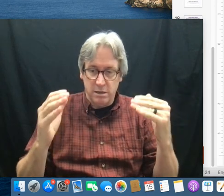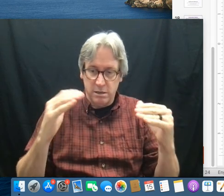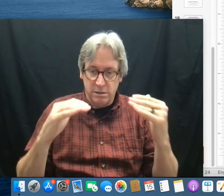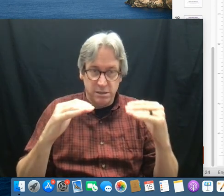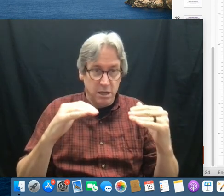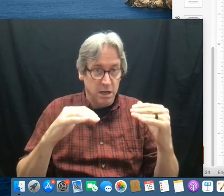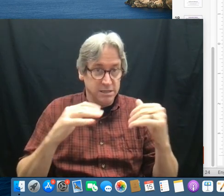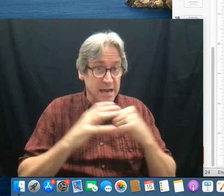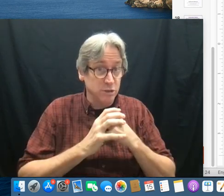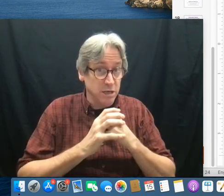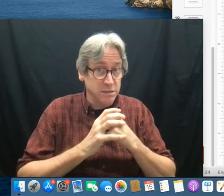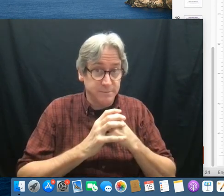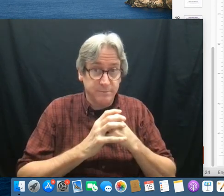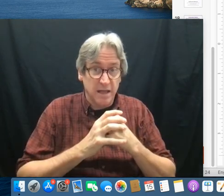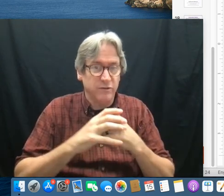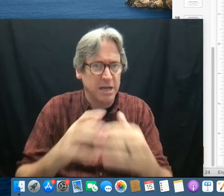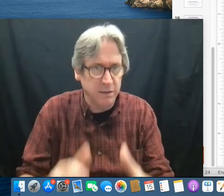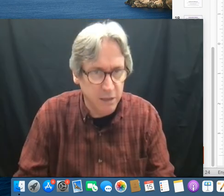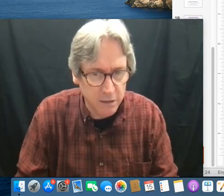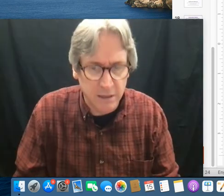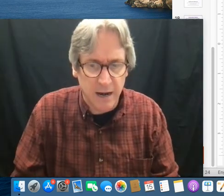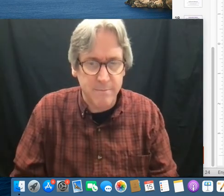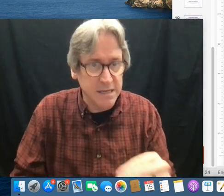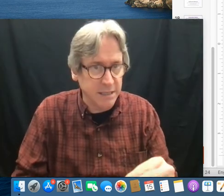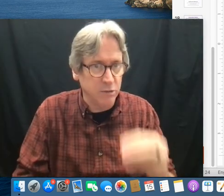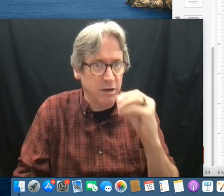shoulder to the wrist and back up.